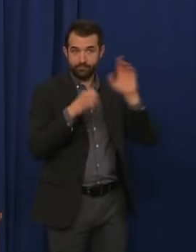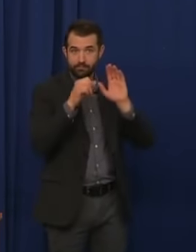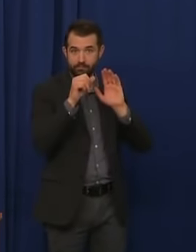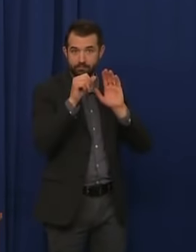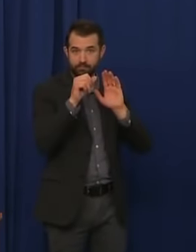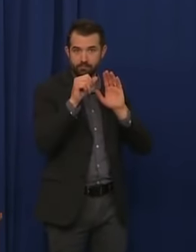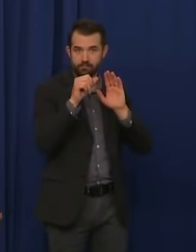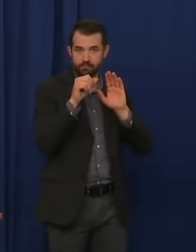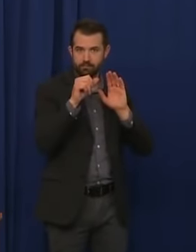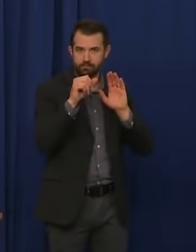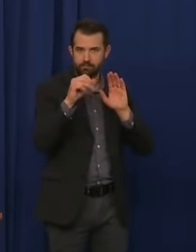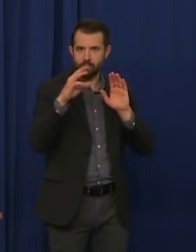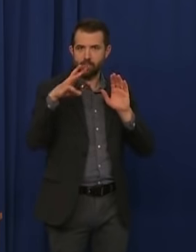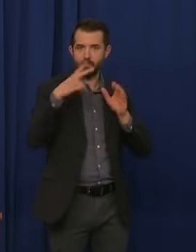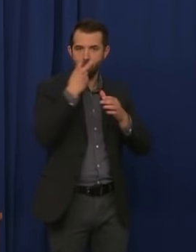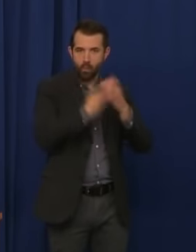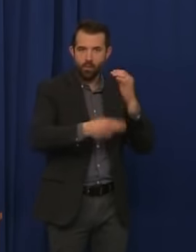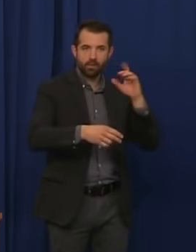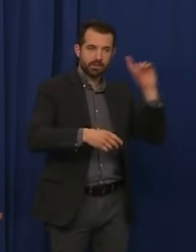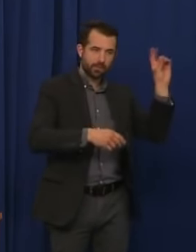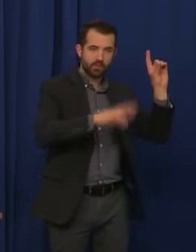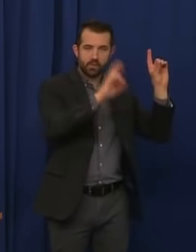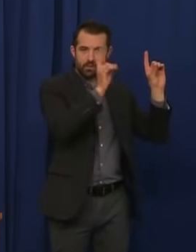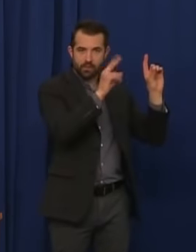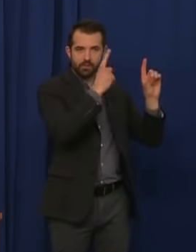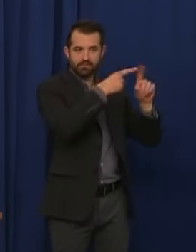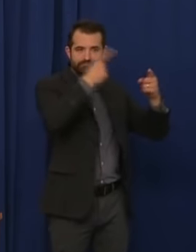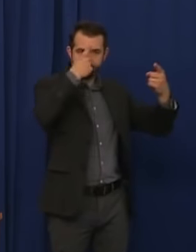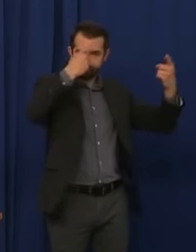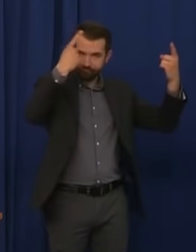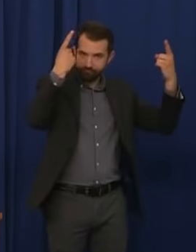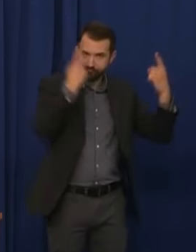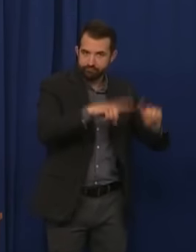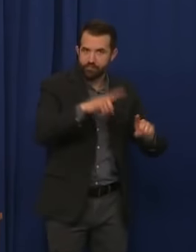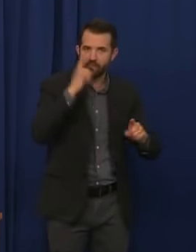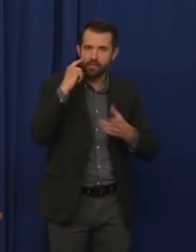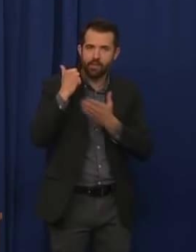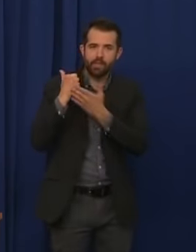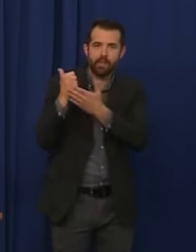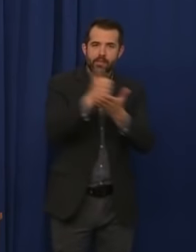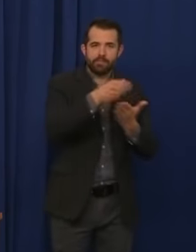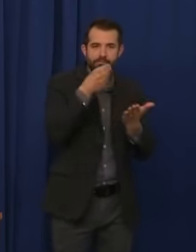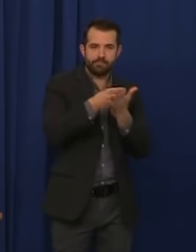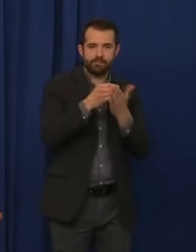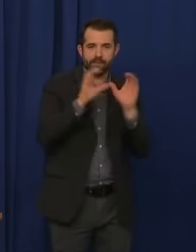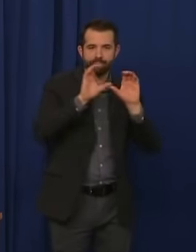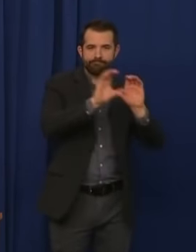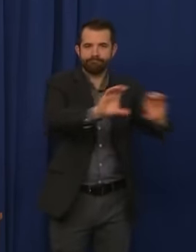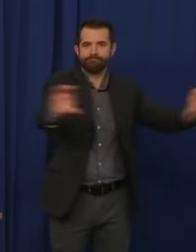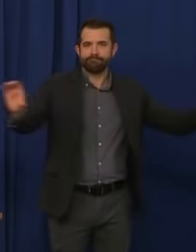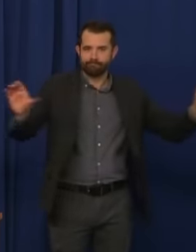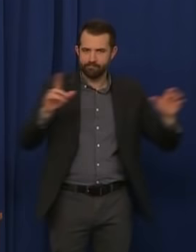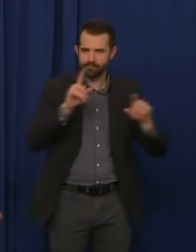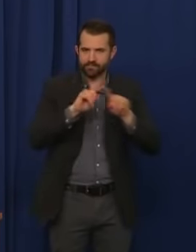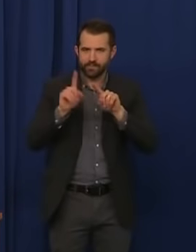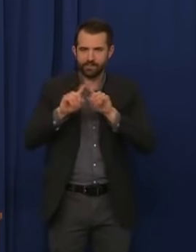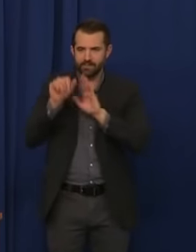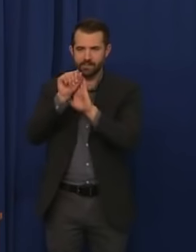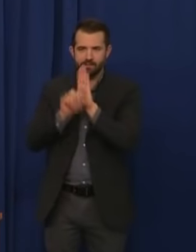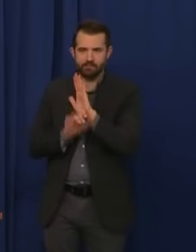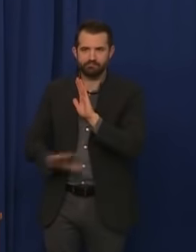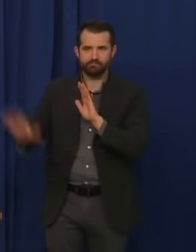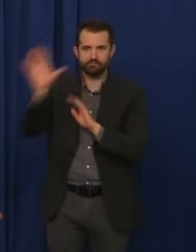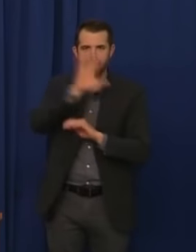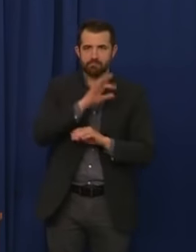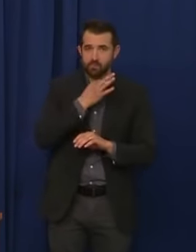to states, territories, and local governments. Is that something you're tracking? Do you support that relief effort? And what